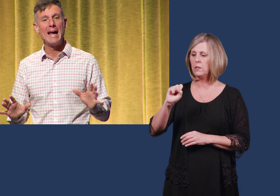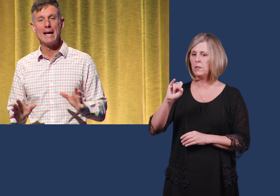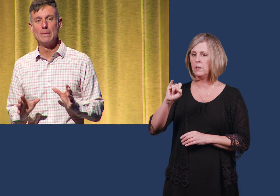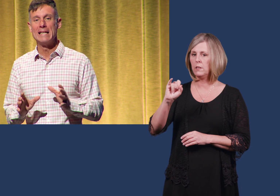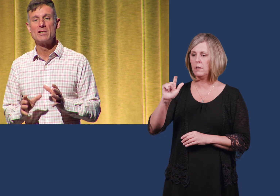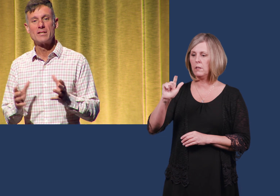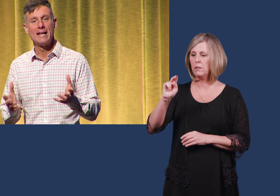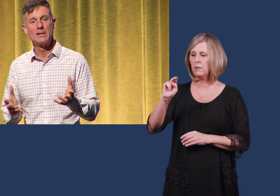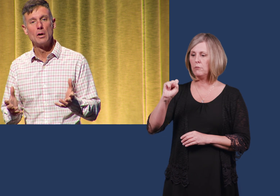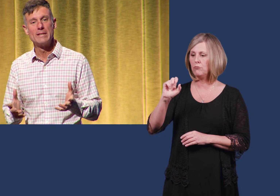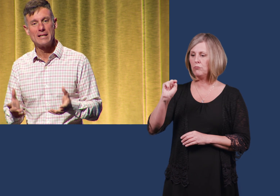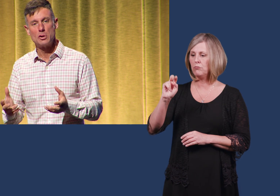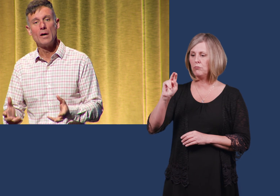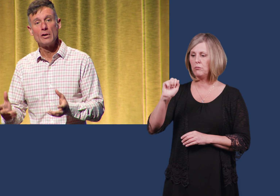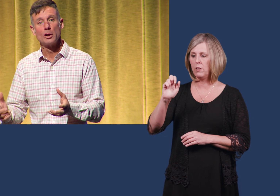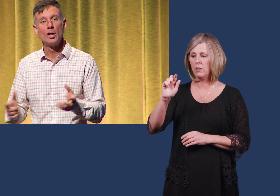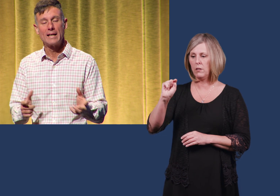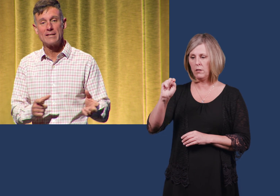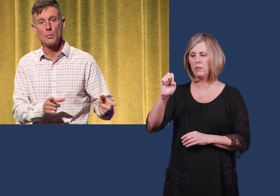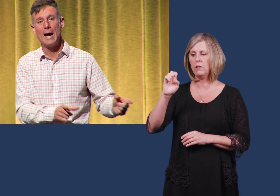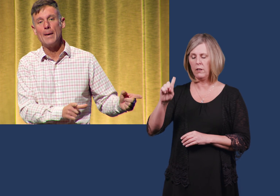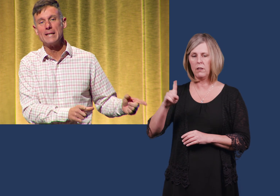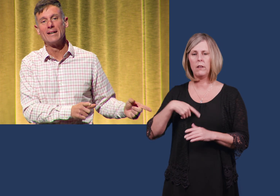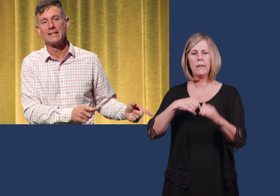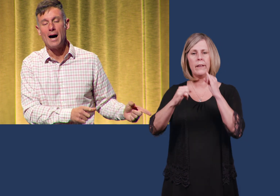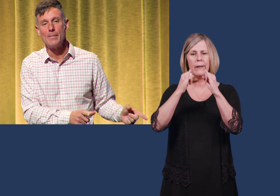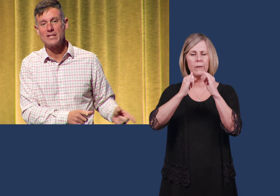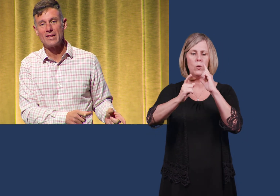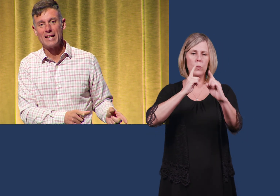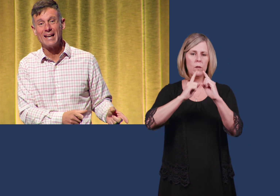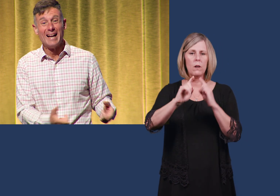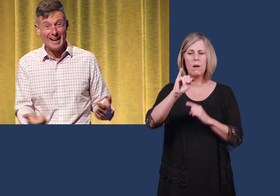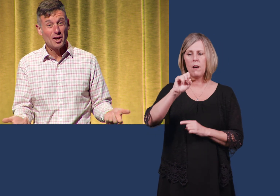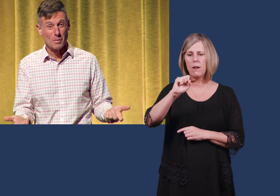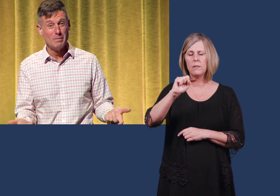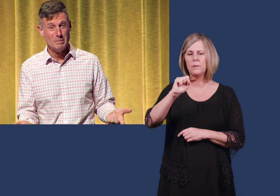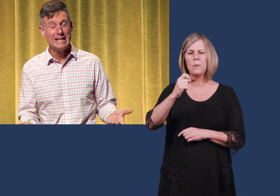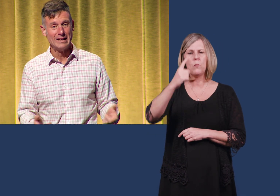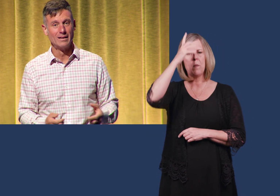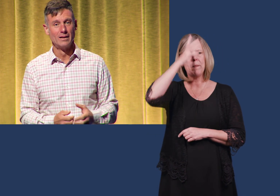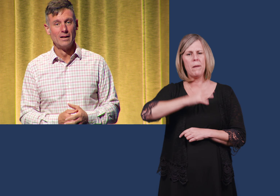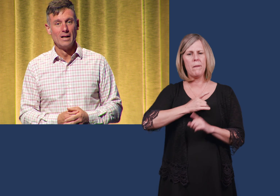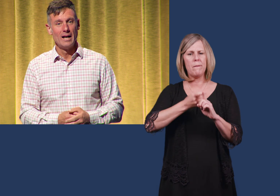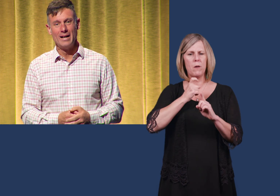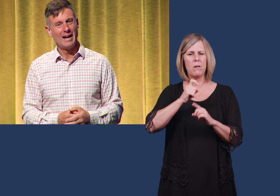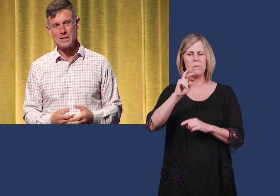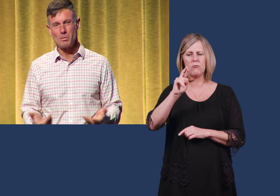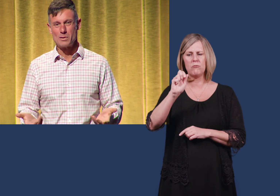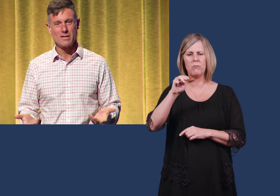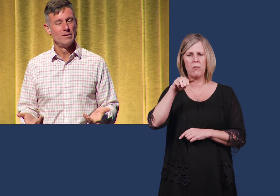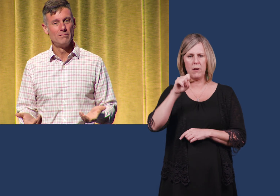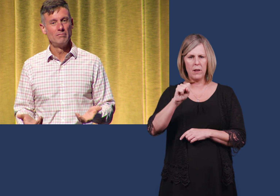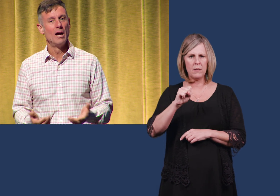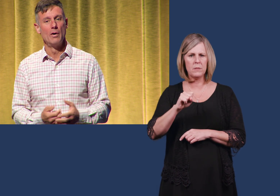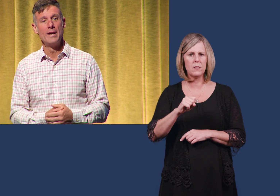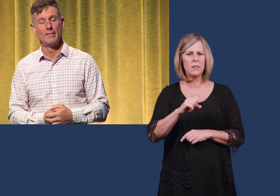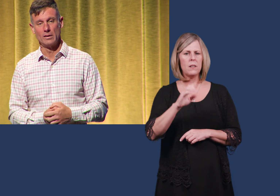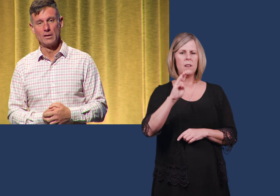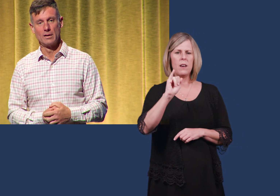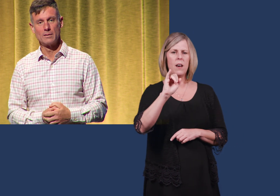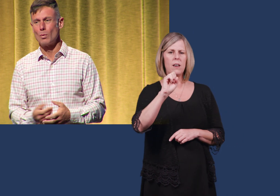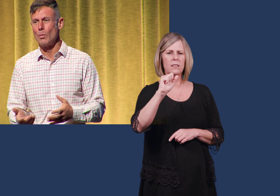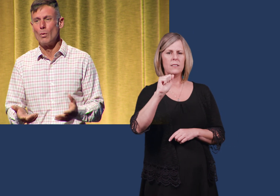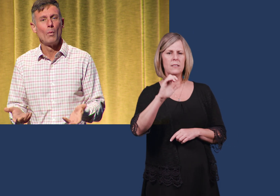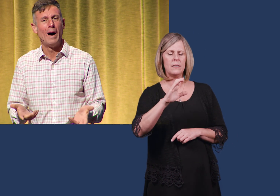the game, and he just said to him, he said, "Do you ever look at what happened to Derek Thomas and think, that could have been me?" And Isaac Bruce says, "No,